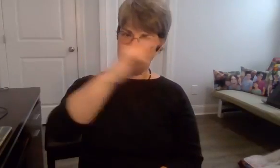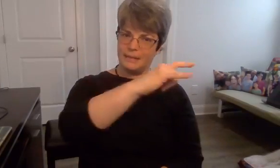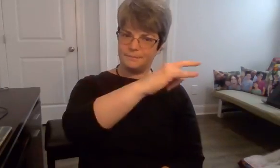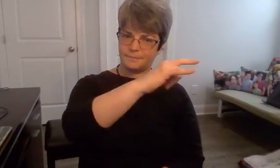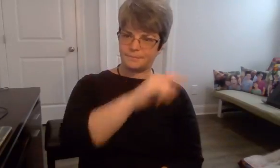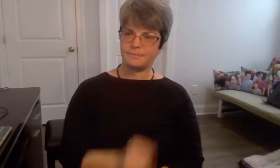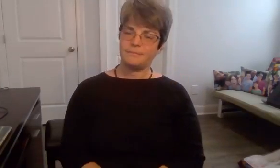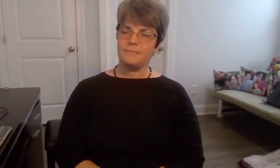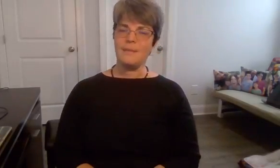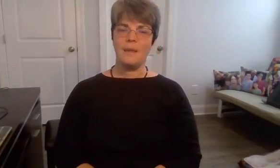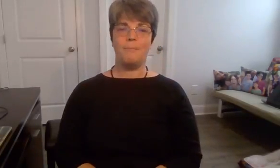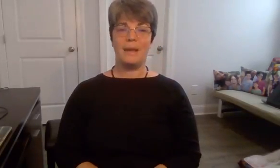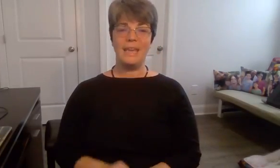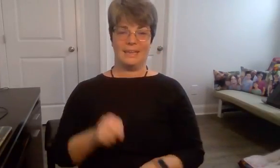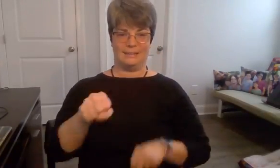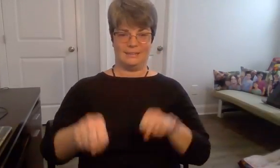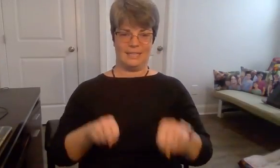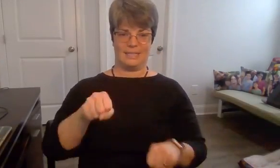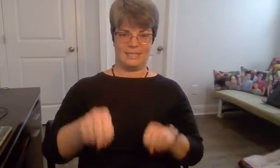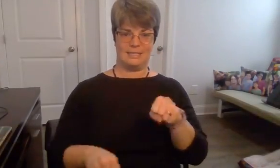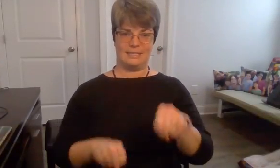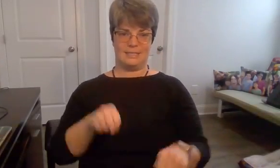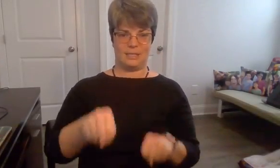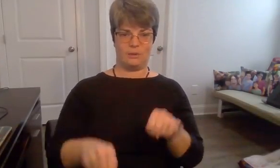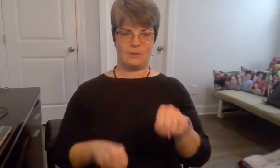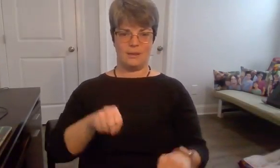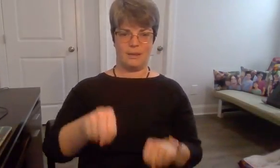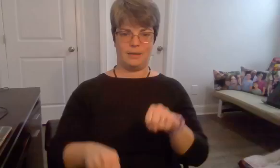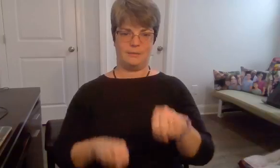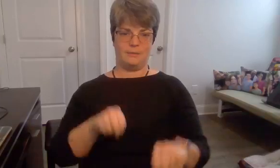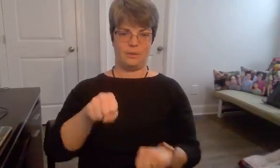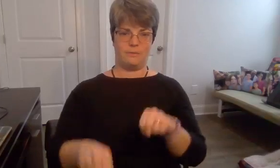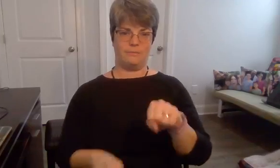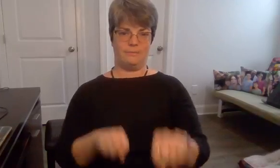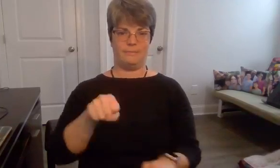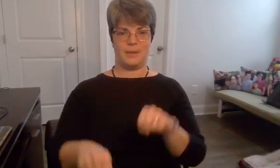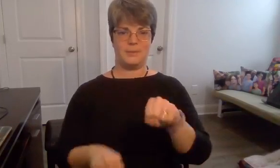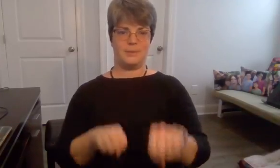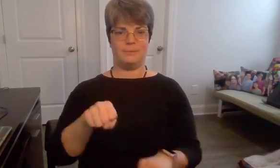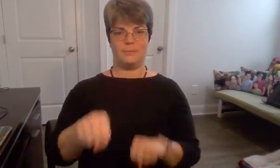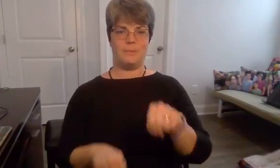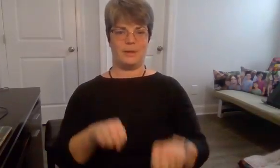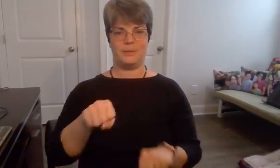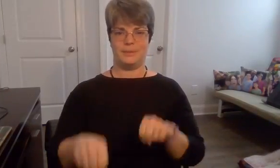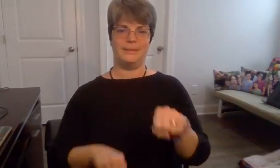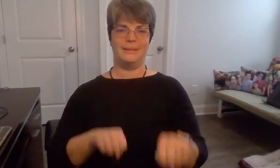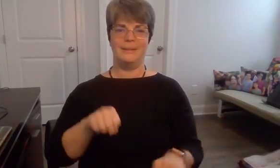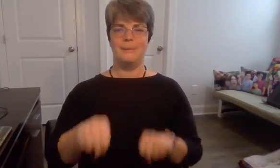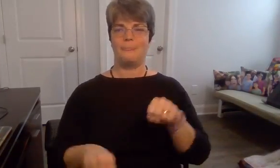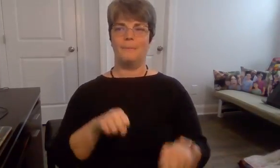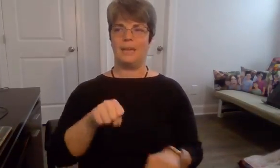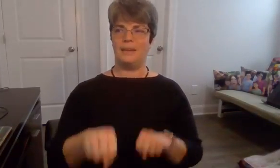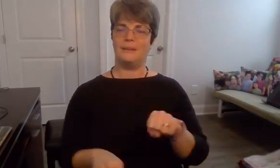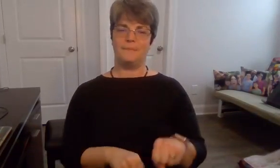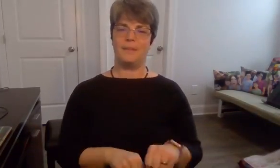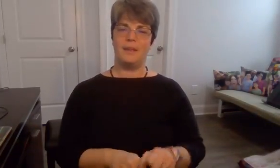airplane, bike. It's like this. Like you're riding a bike with your hands on the pedals. A bike.